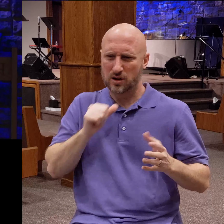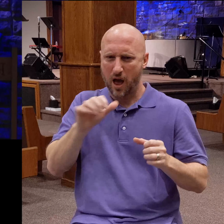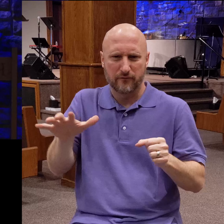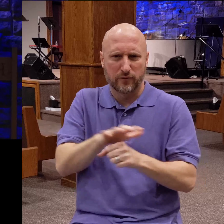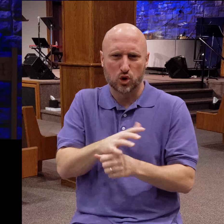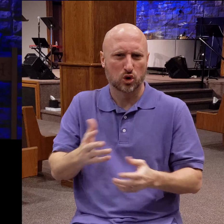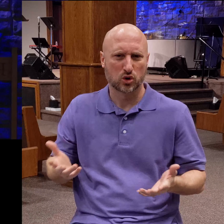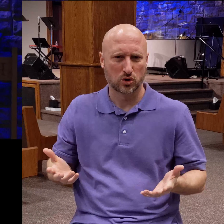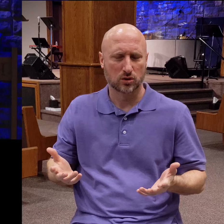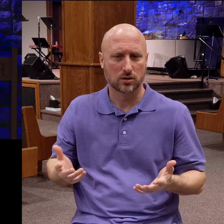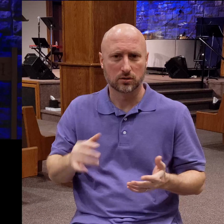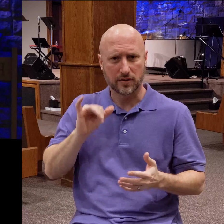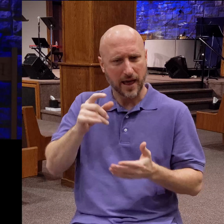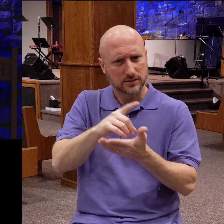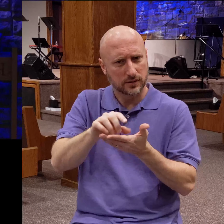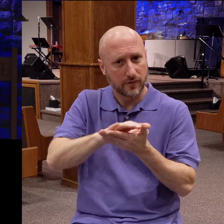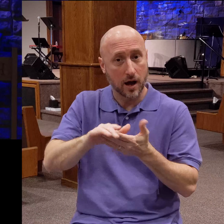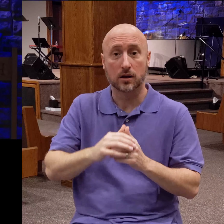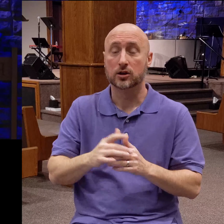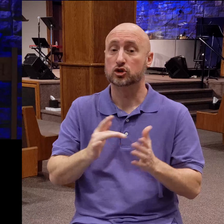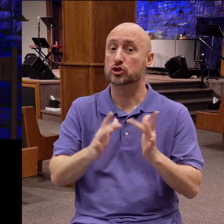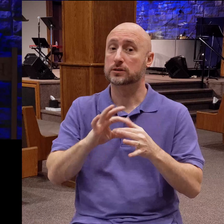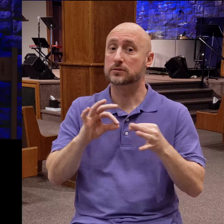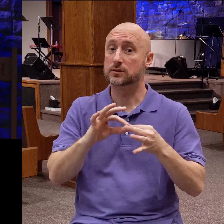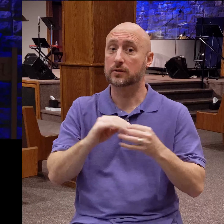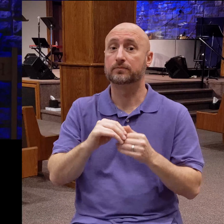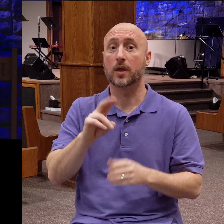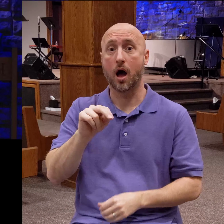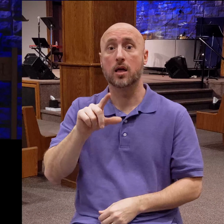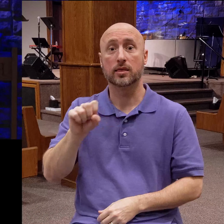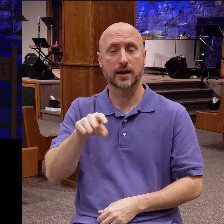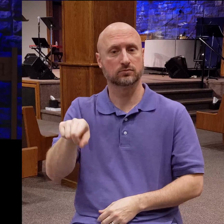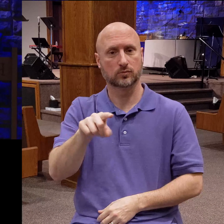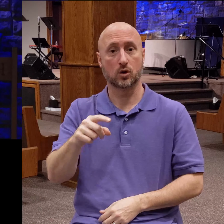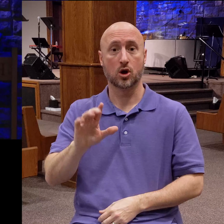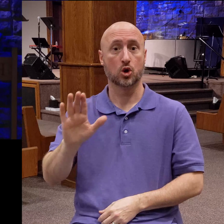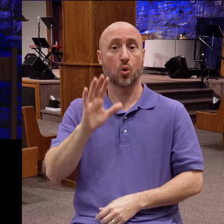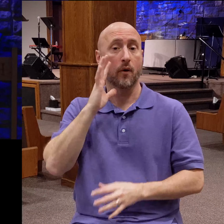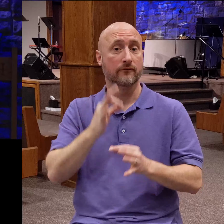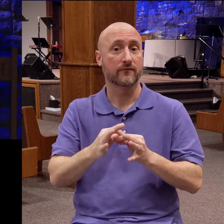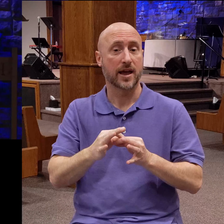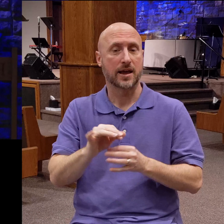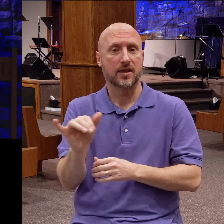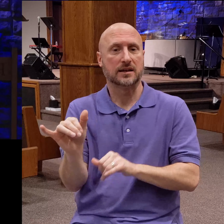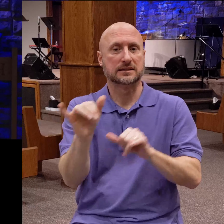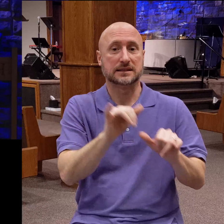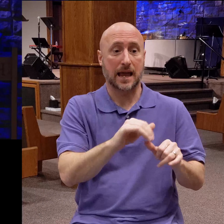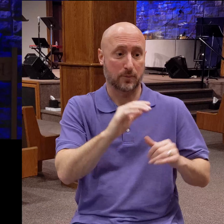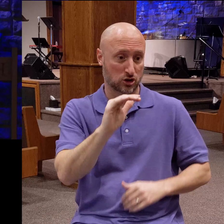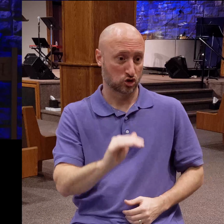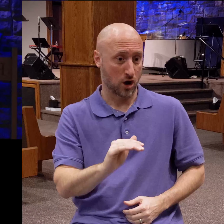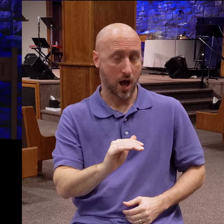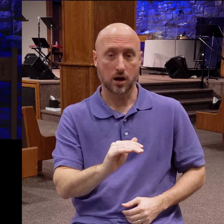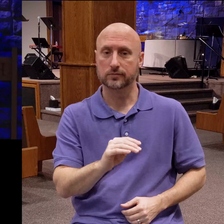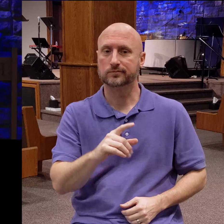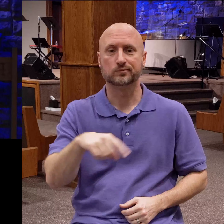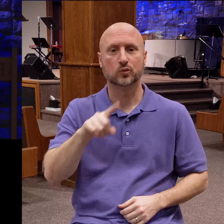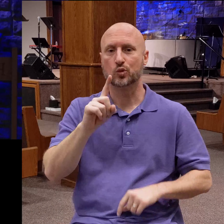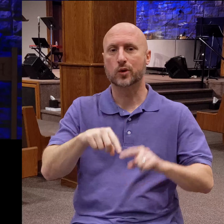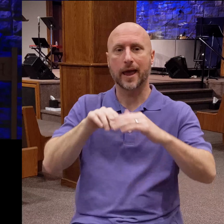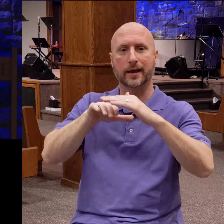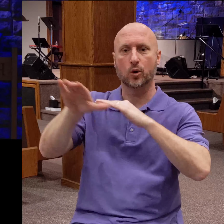this. Because, you know, Jesus said, unless your faith becomes like that of a child, you'll in no wise enter in. What